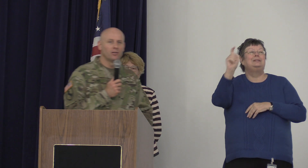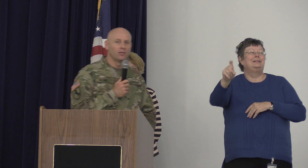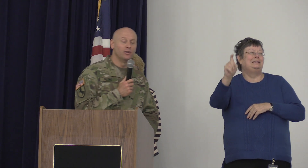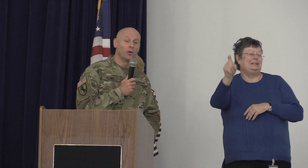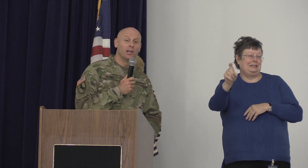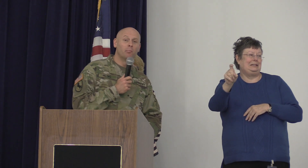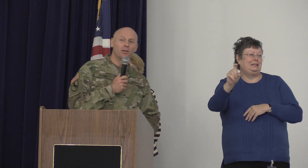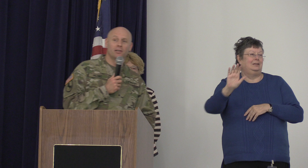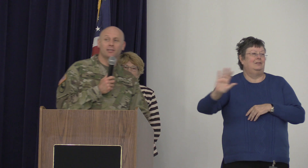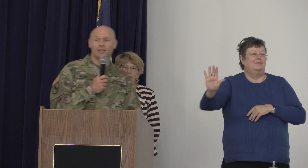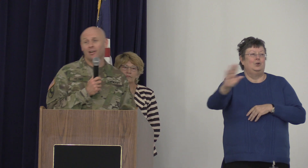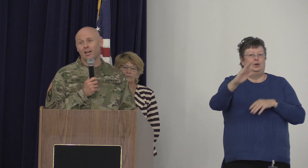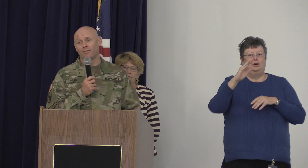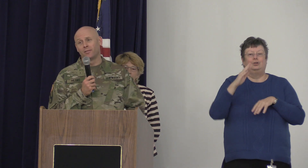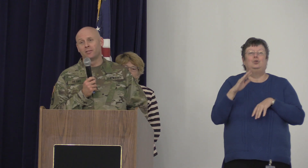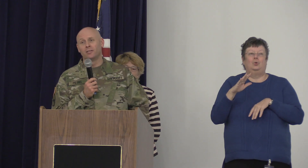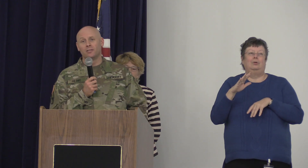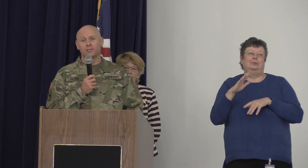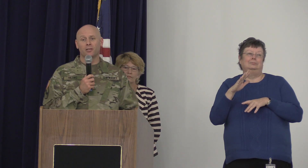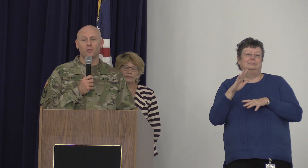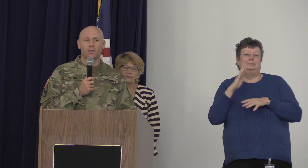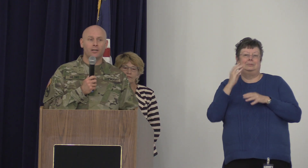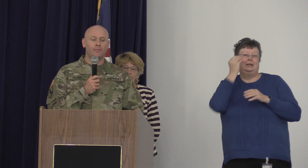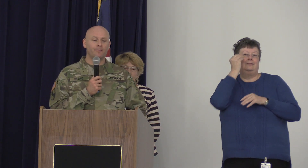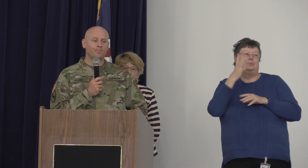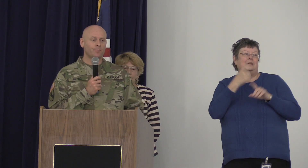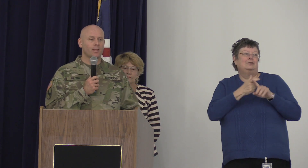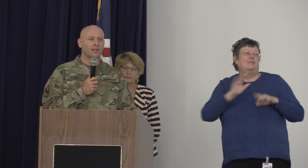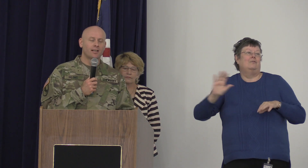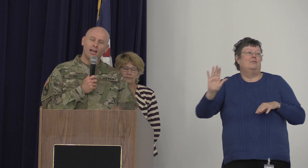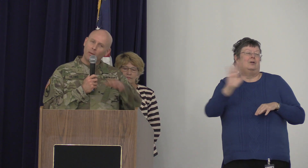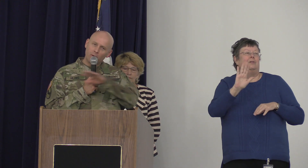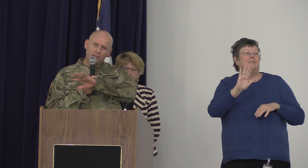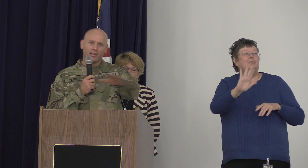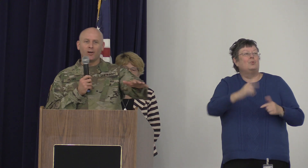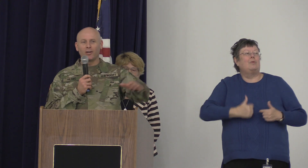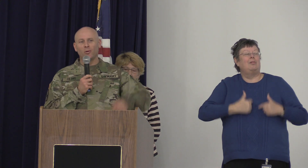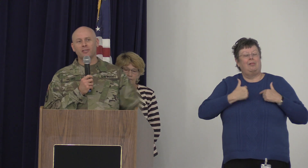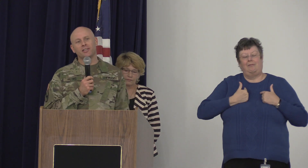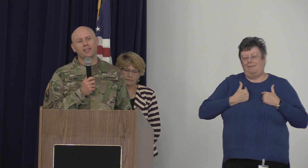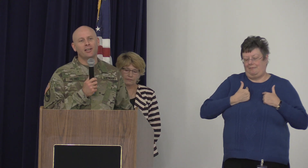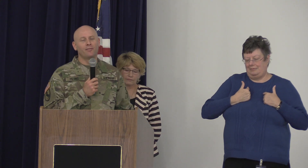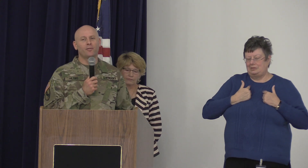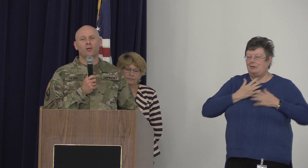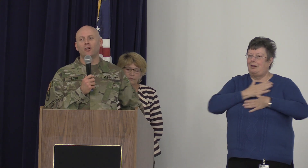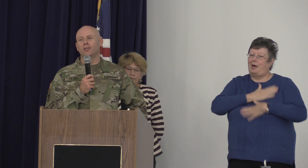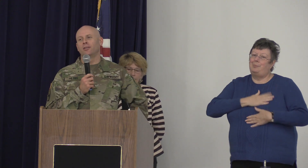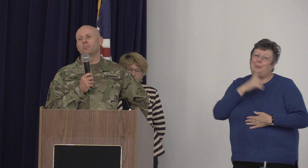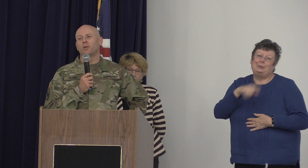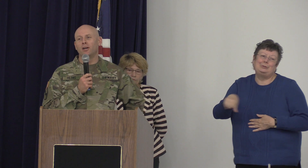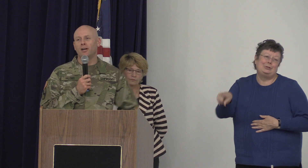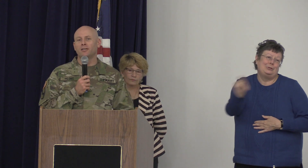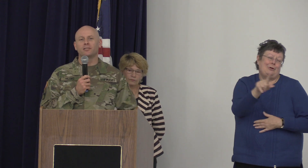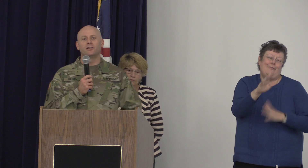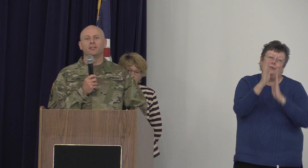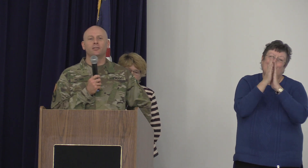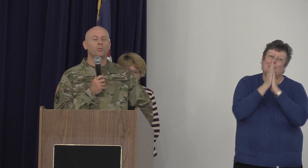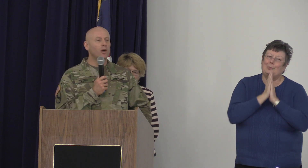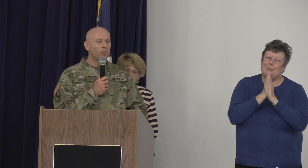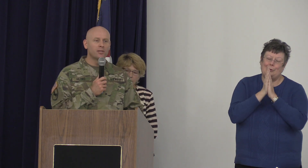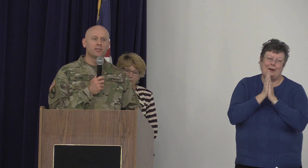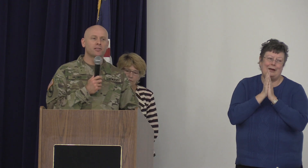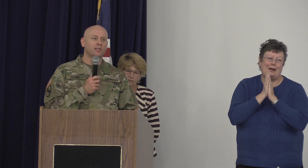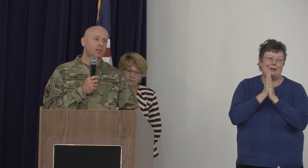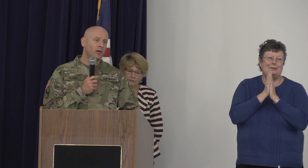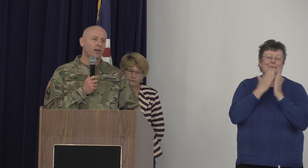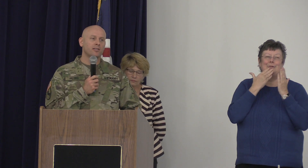for your input into their life. So I appreciate all y'all once again for all your prayers and your